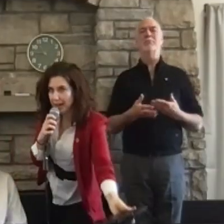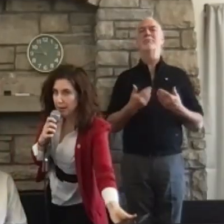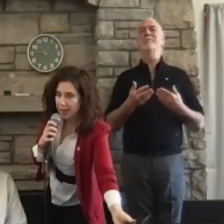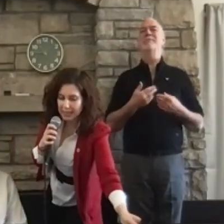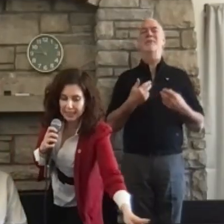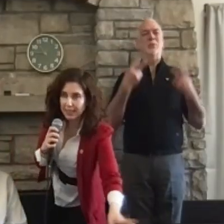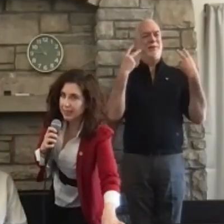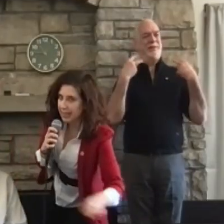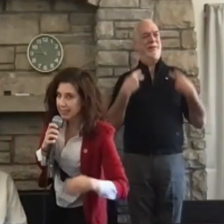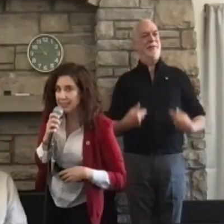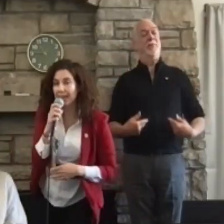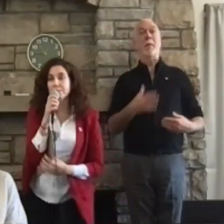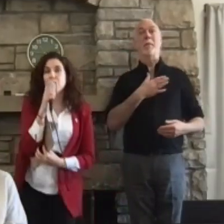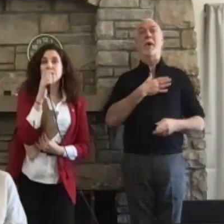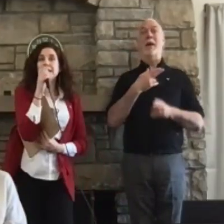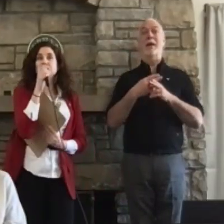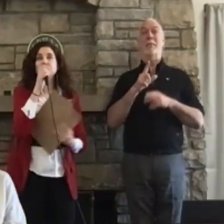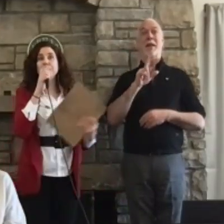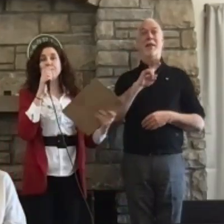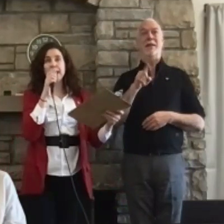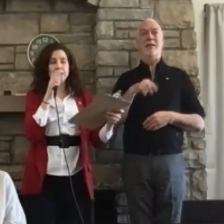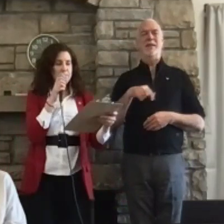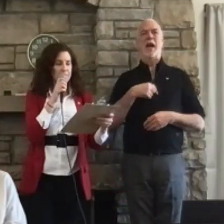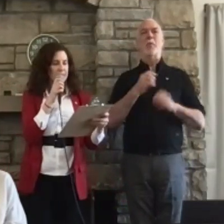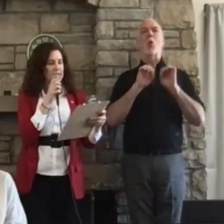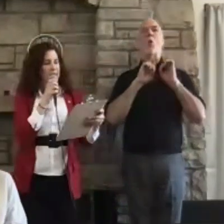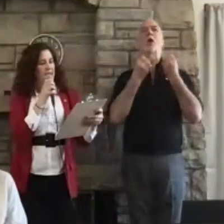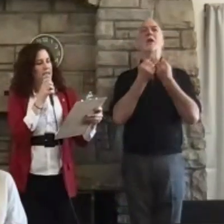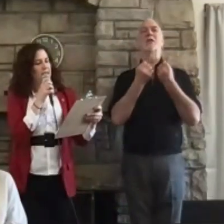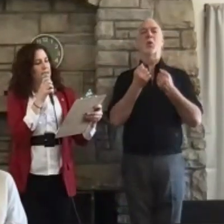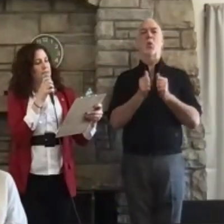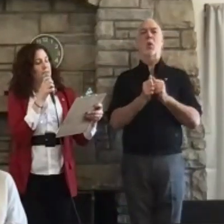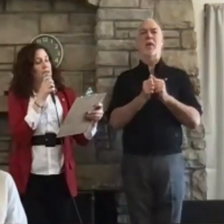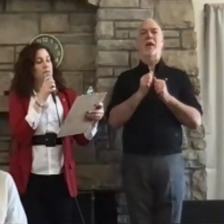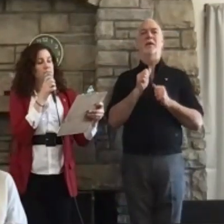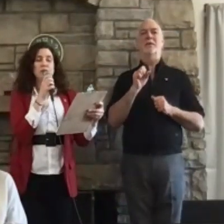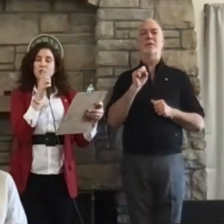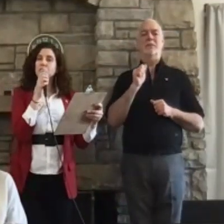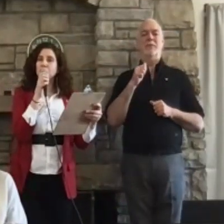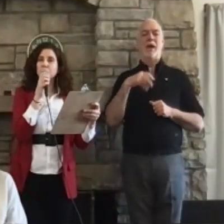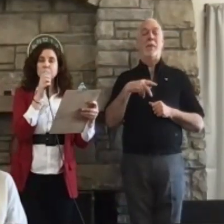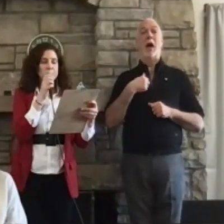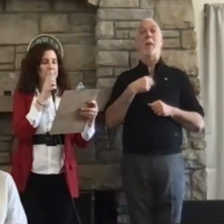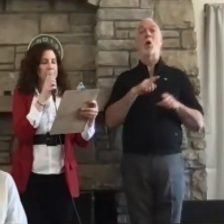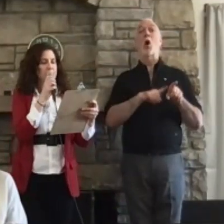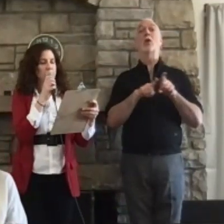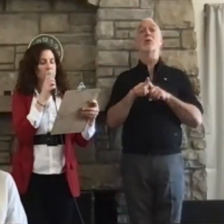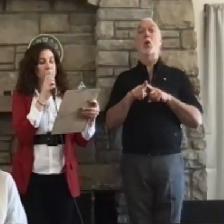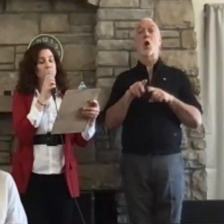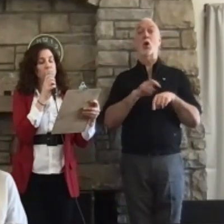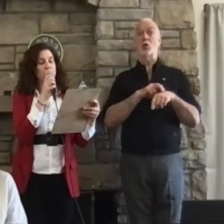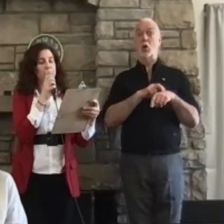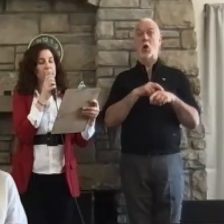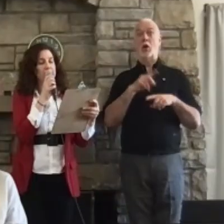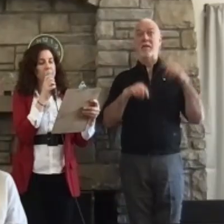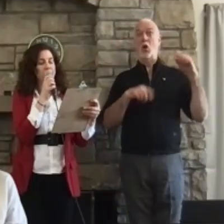So my name is Liz. I'm an organizer with FAMM. I'm also a neurodivergent person who